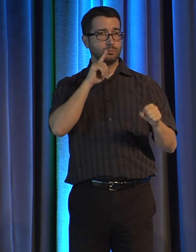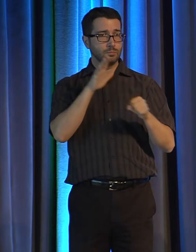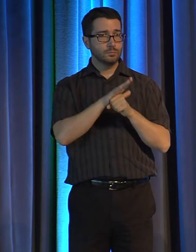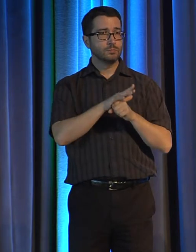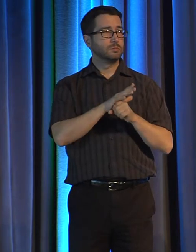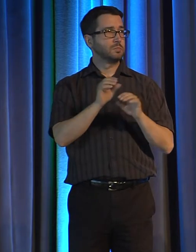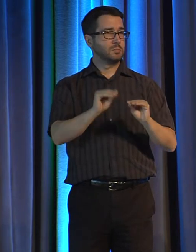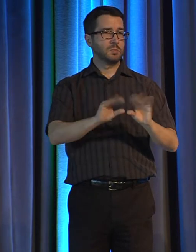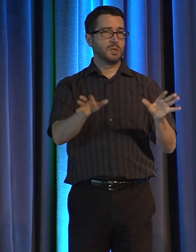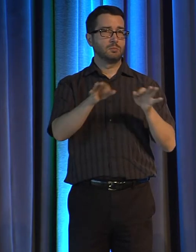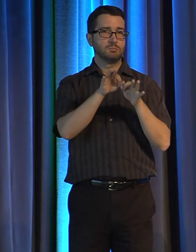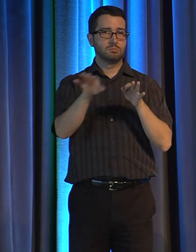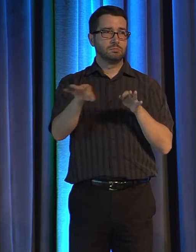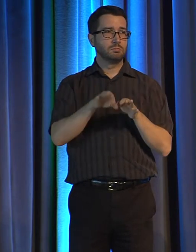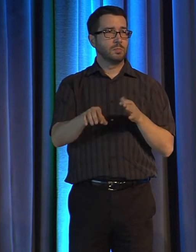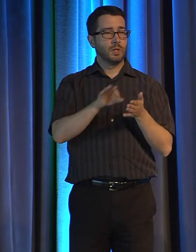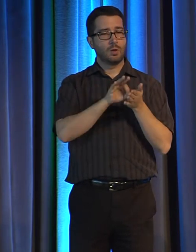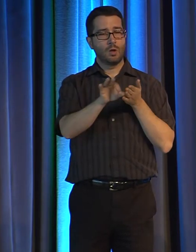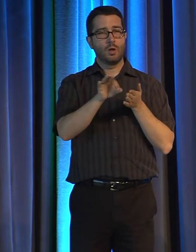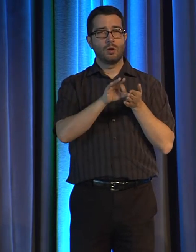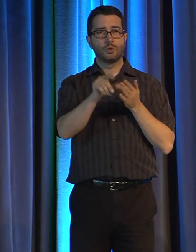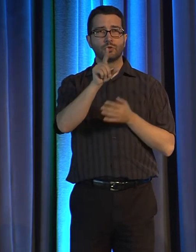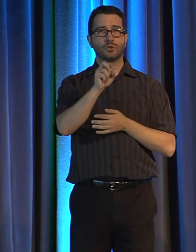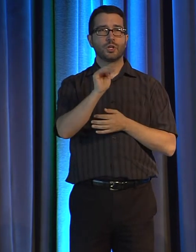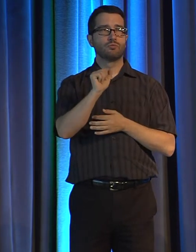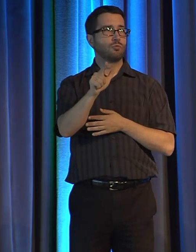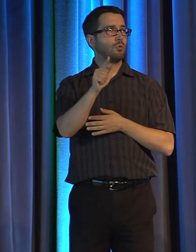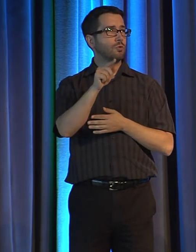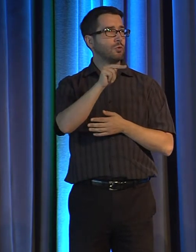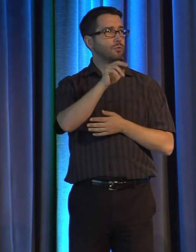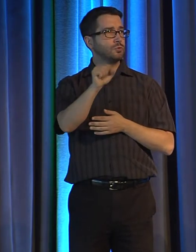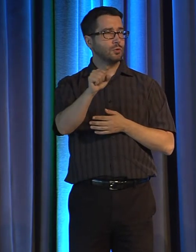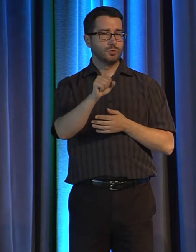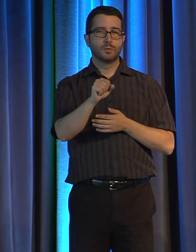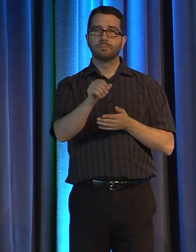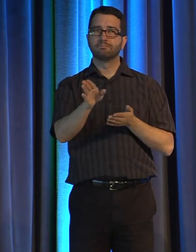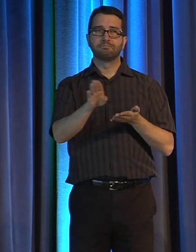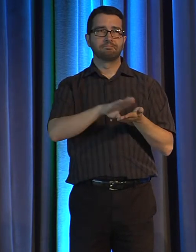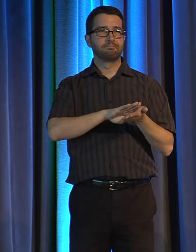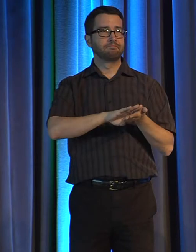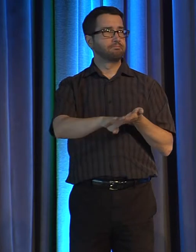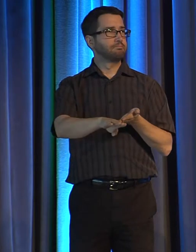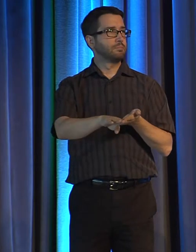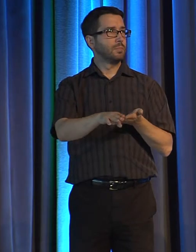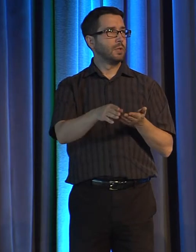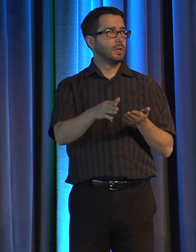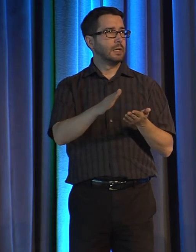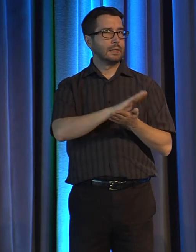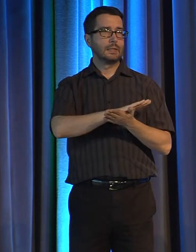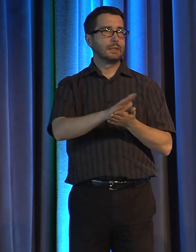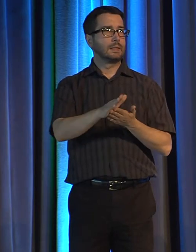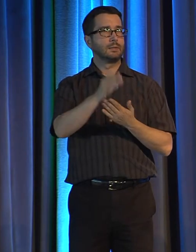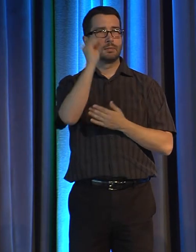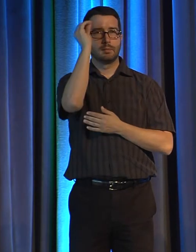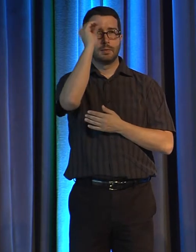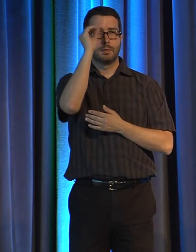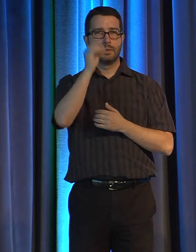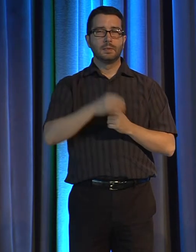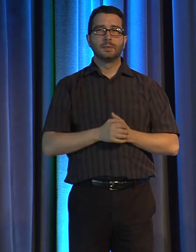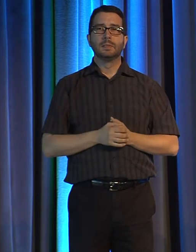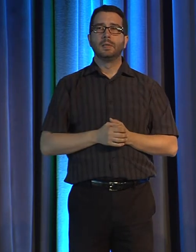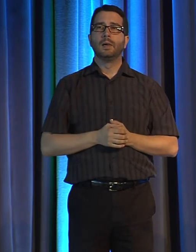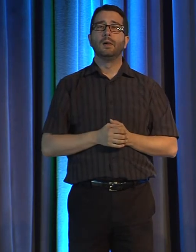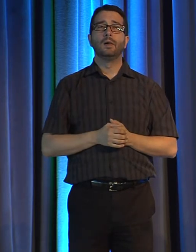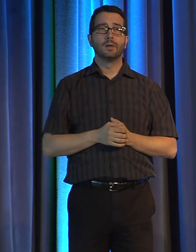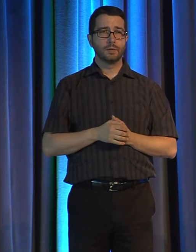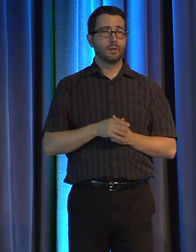our auditors, the Auditor General of Nova Scotia, has given a clean, unqualified opinion on the statements. The